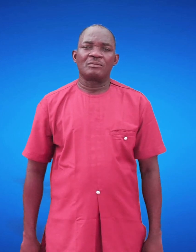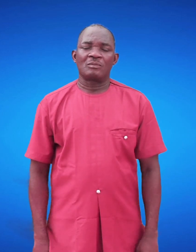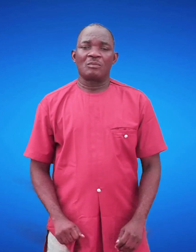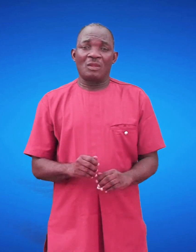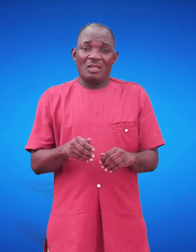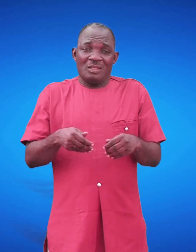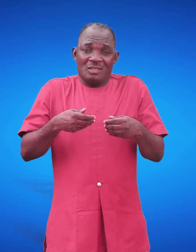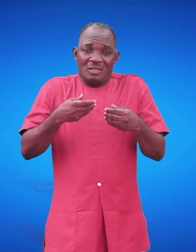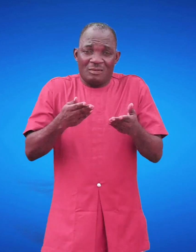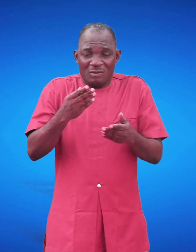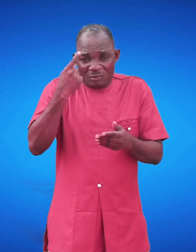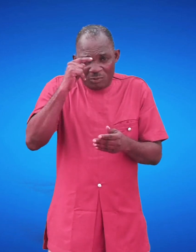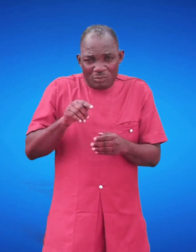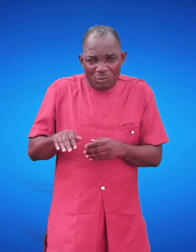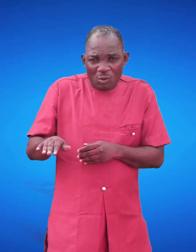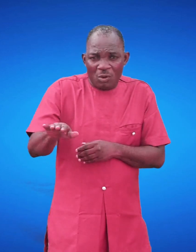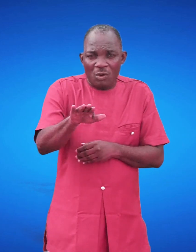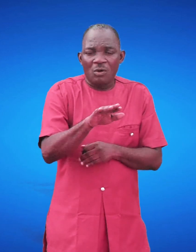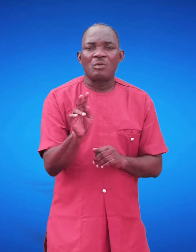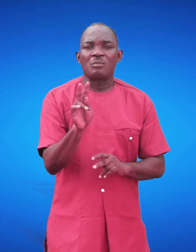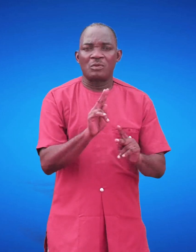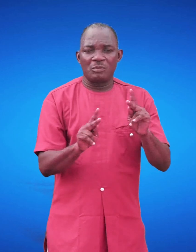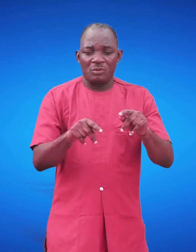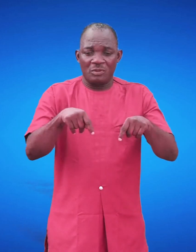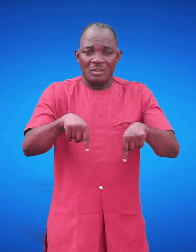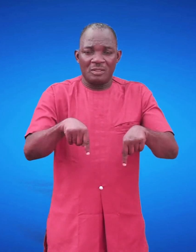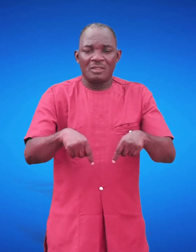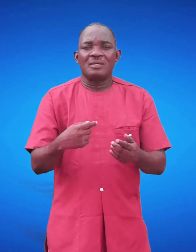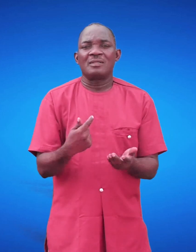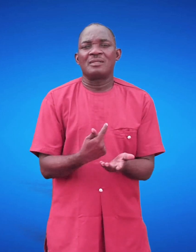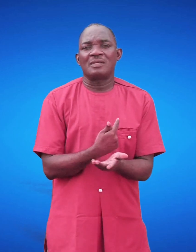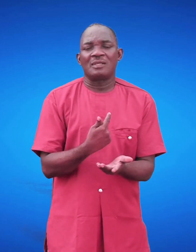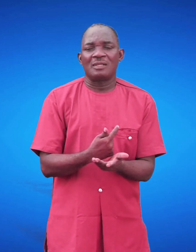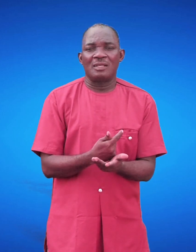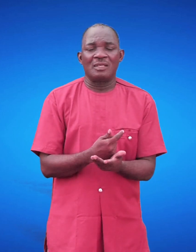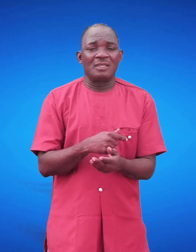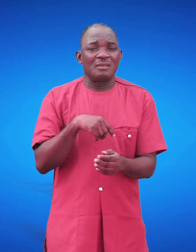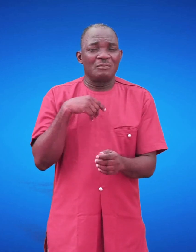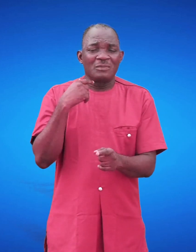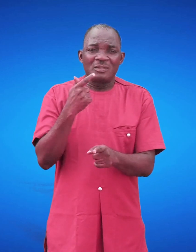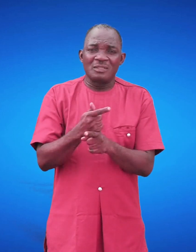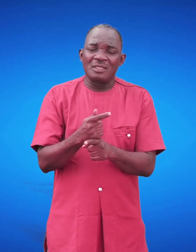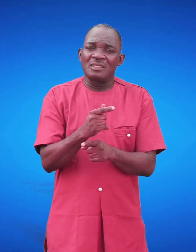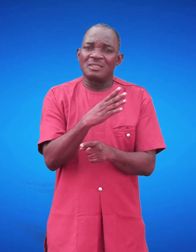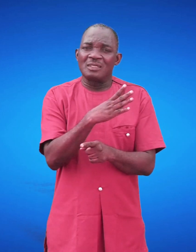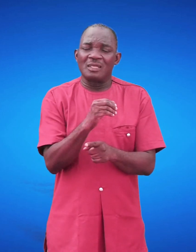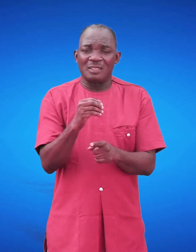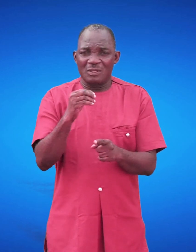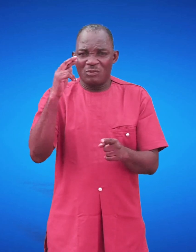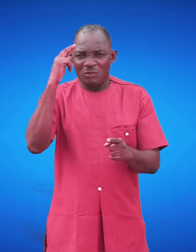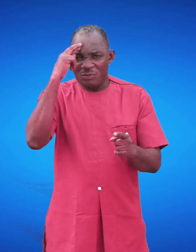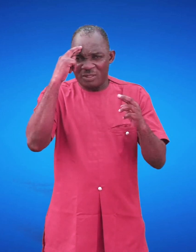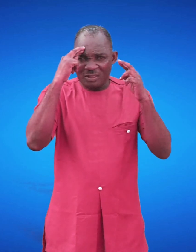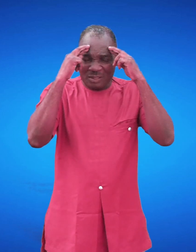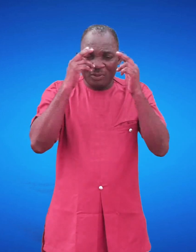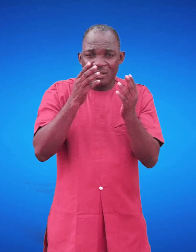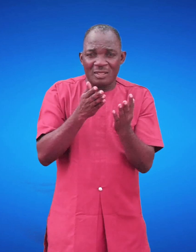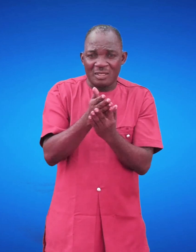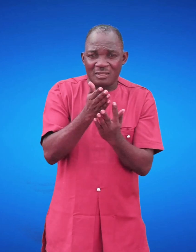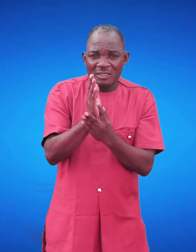providing for all people in Ghana a just and reasonable access to